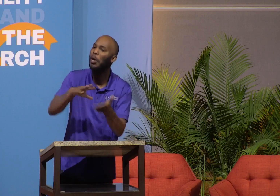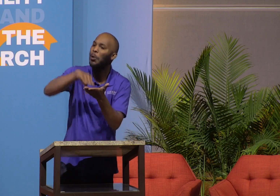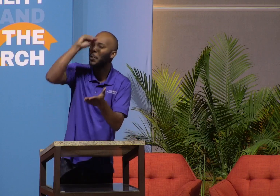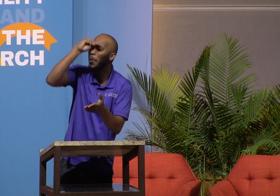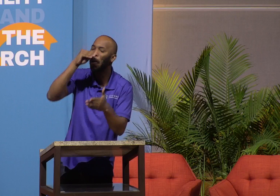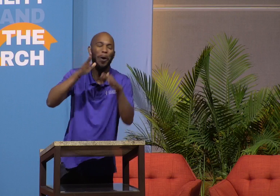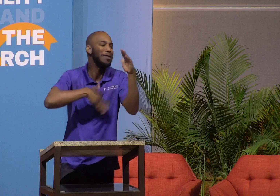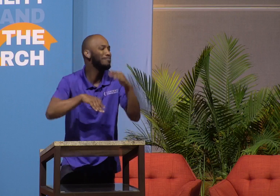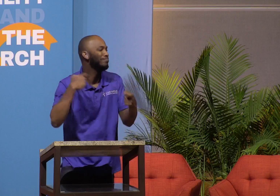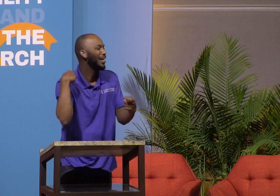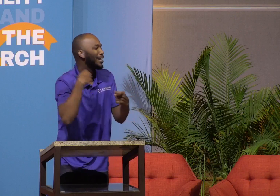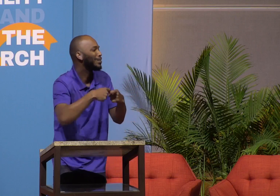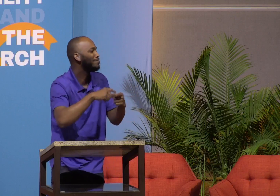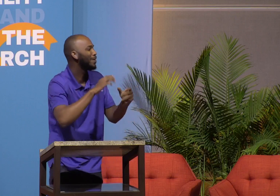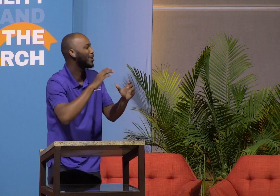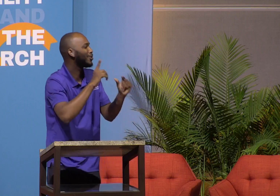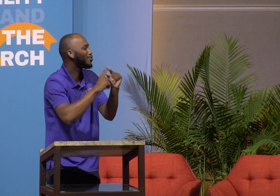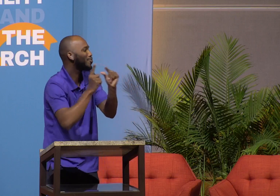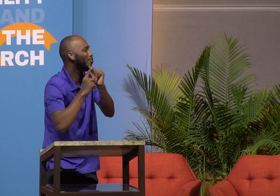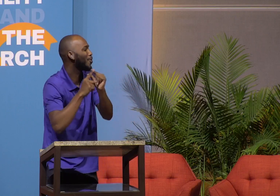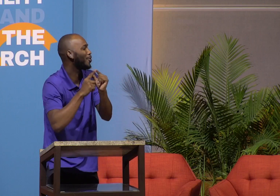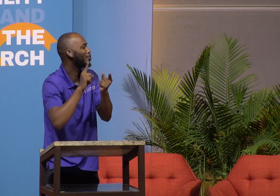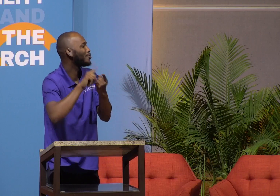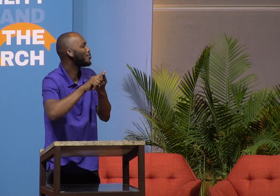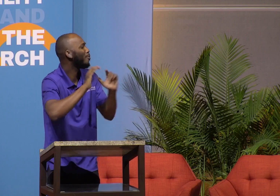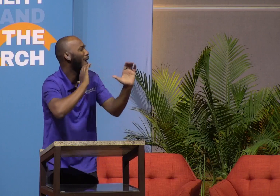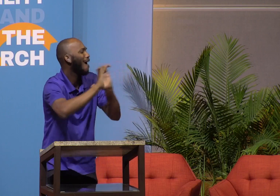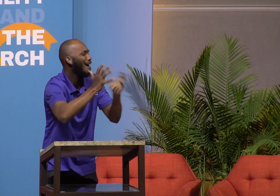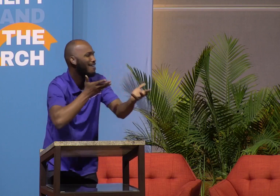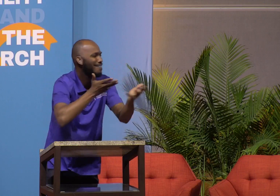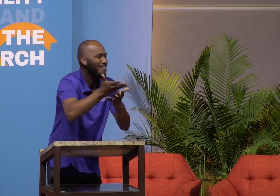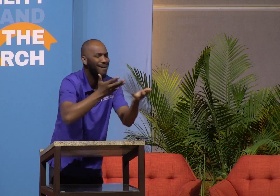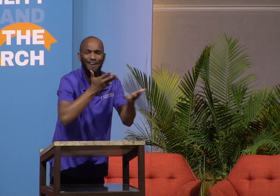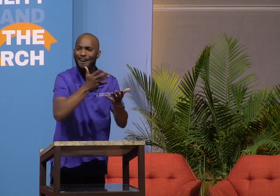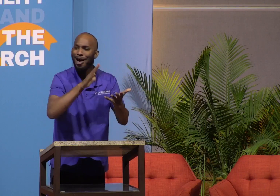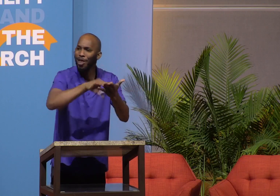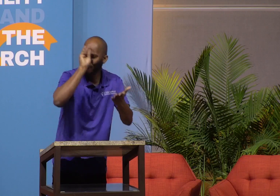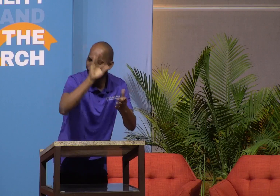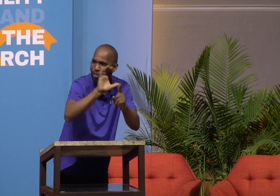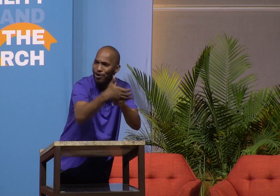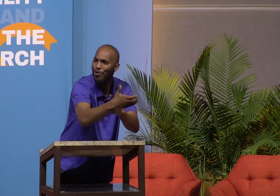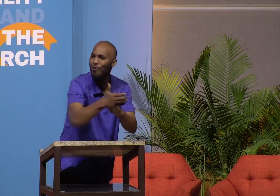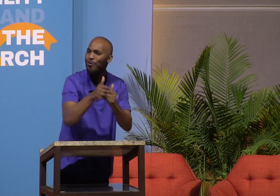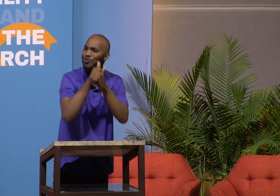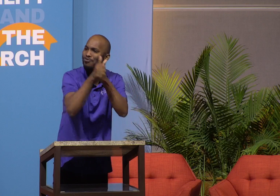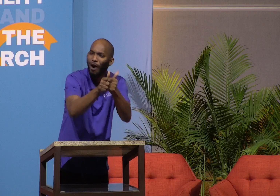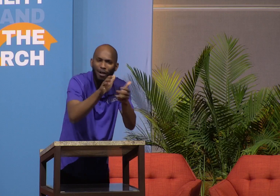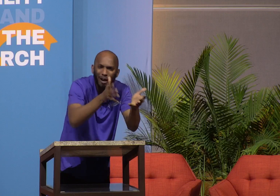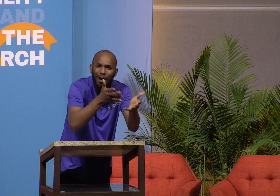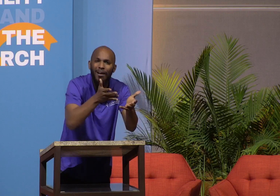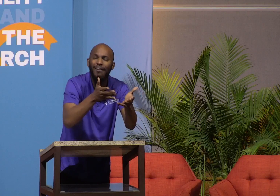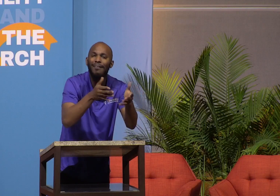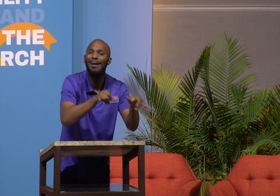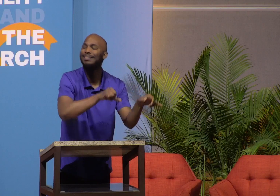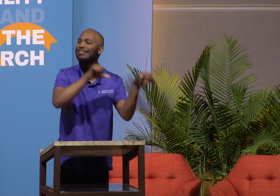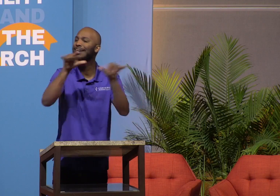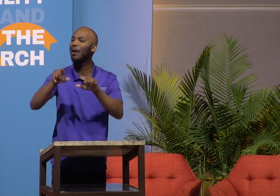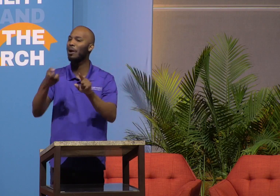speaks Spanish, but proving to them that you're willing to take the time to learn, to have communication, to learn that culture, or